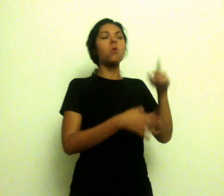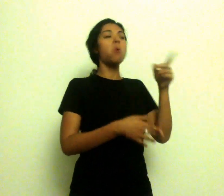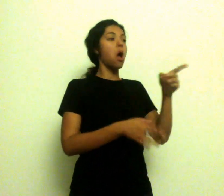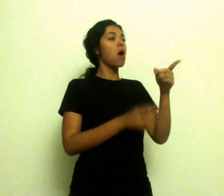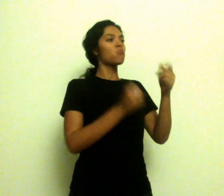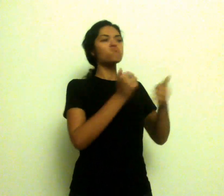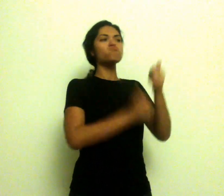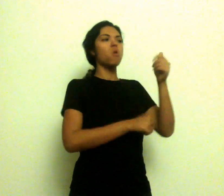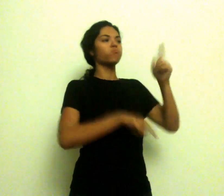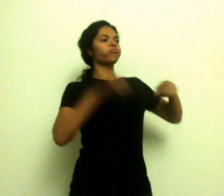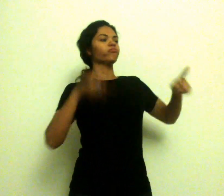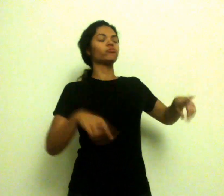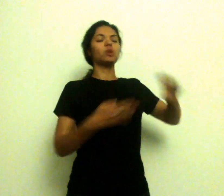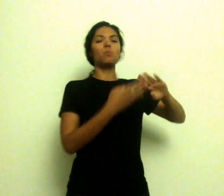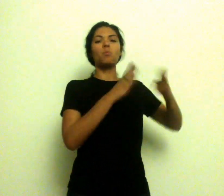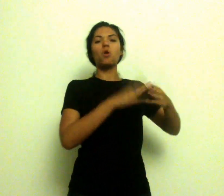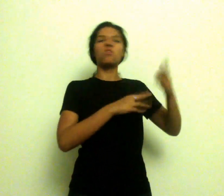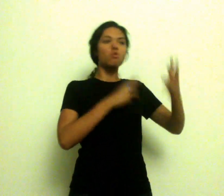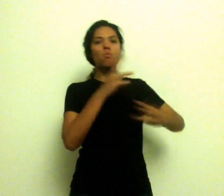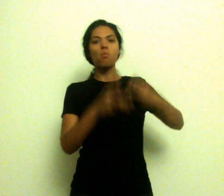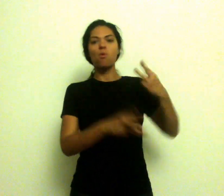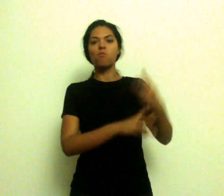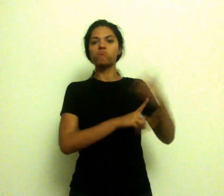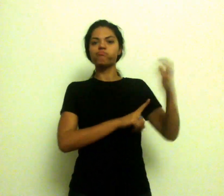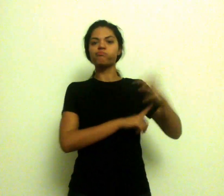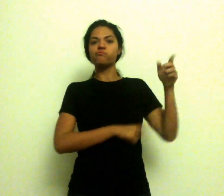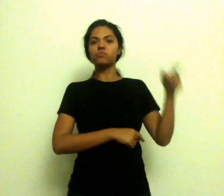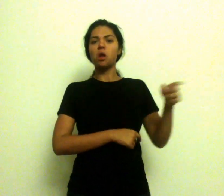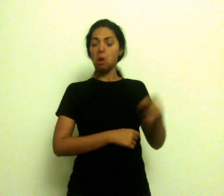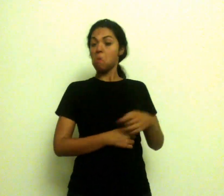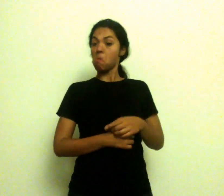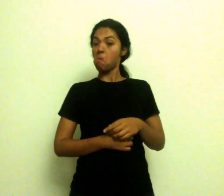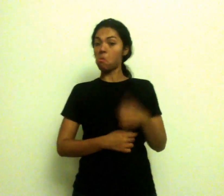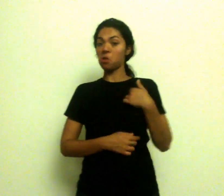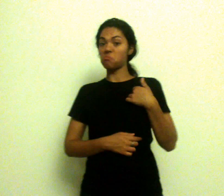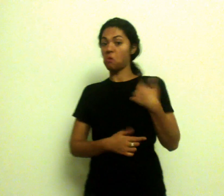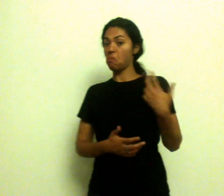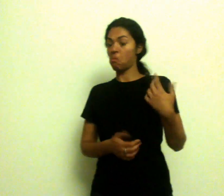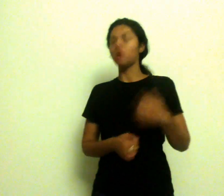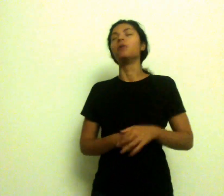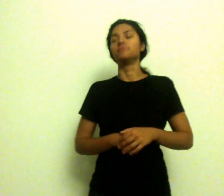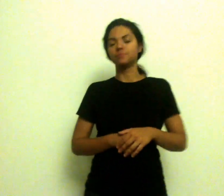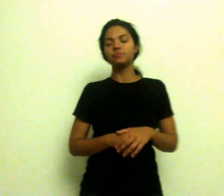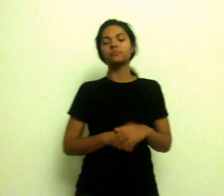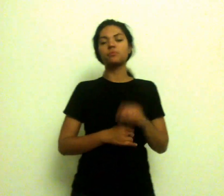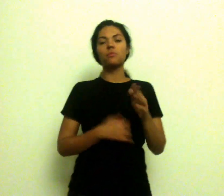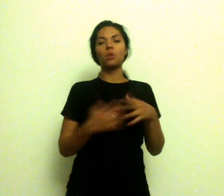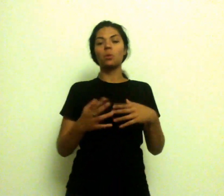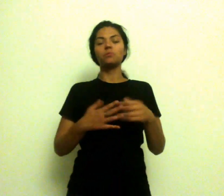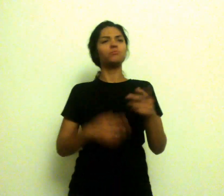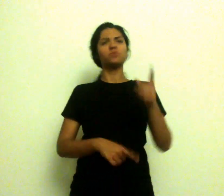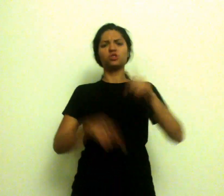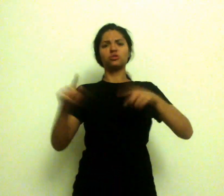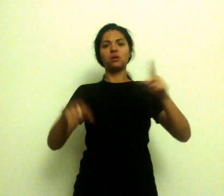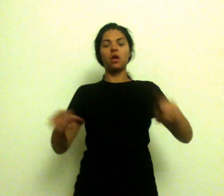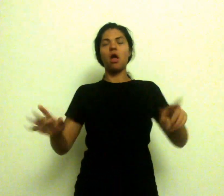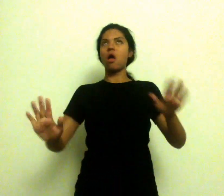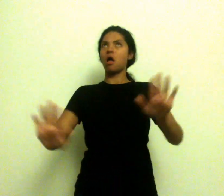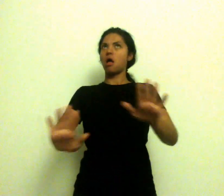this pluralistic thing is a fascinating thing. I, for example, love what pluralization has done in the world of cuisine.